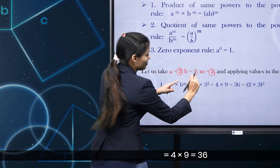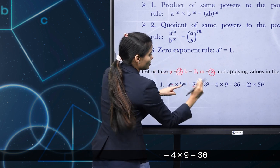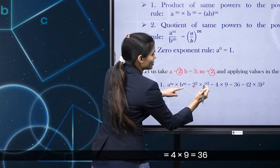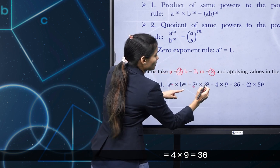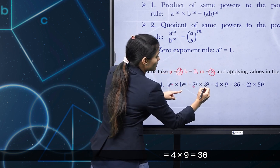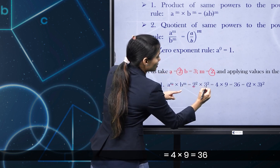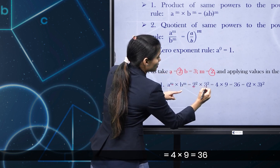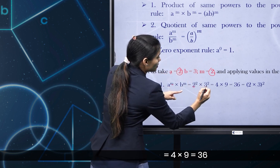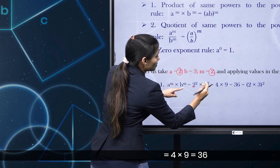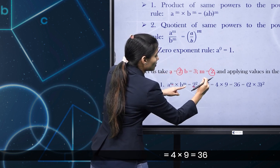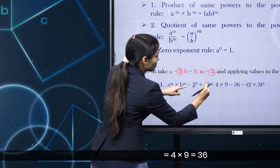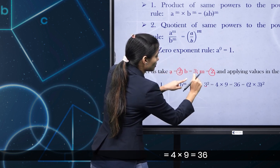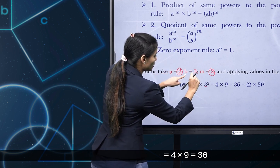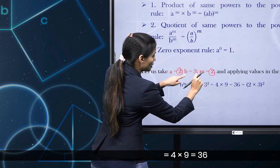to 36.